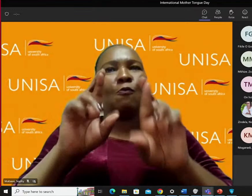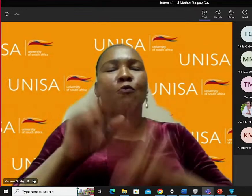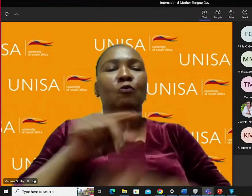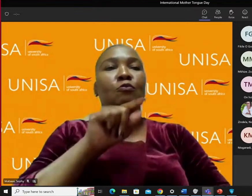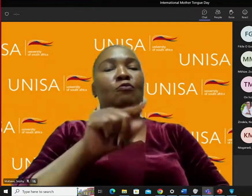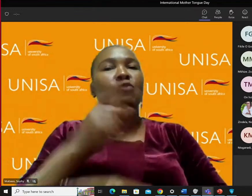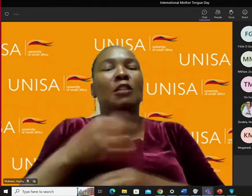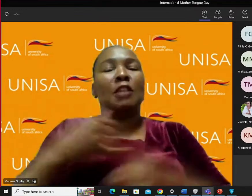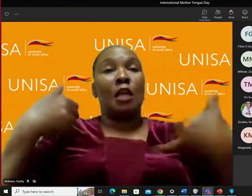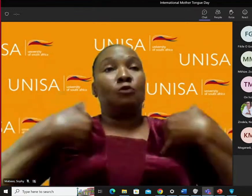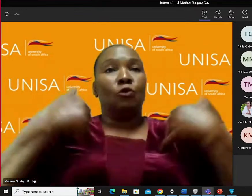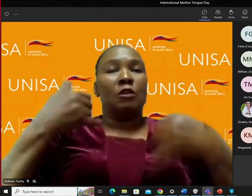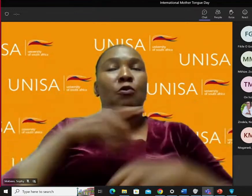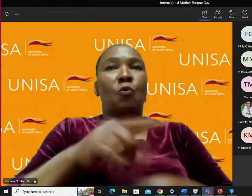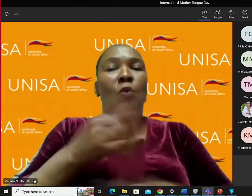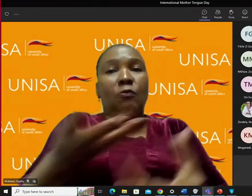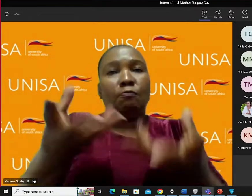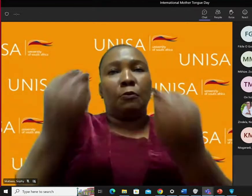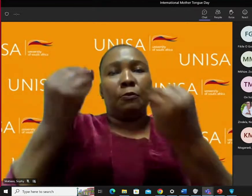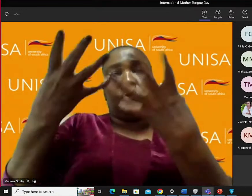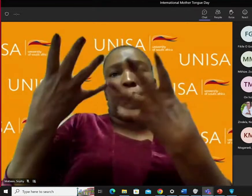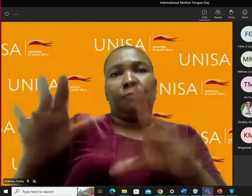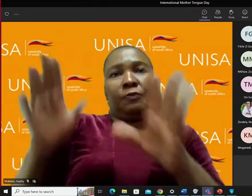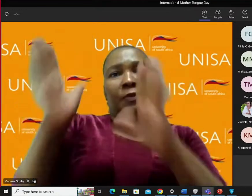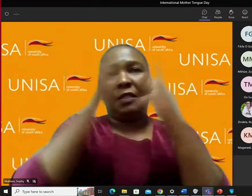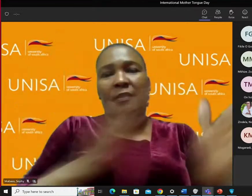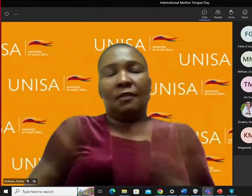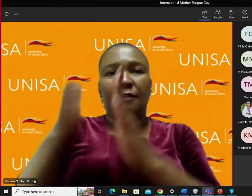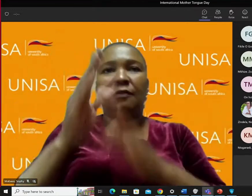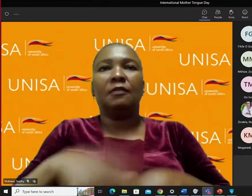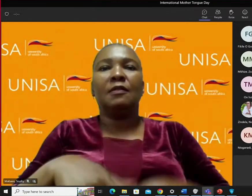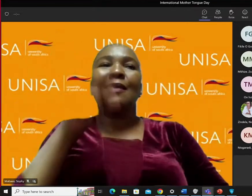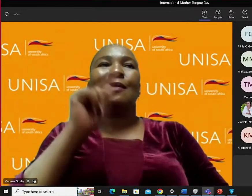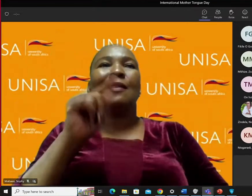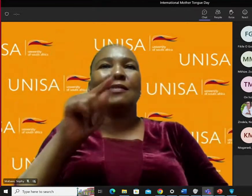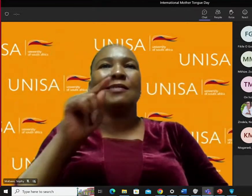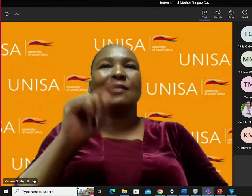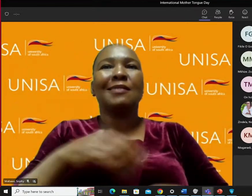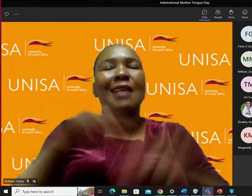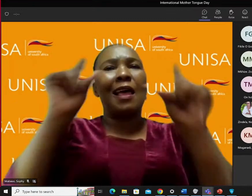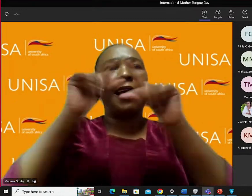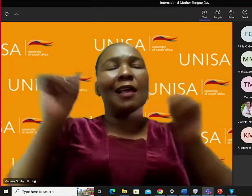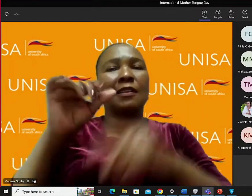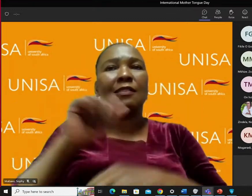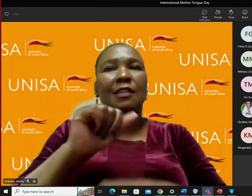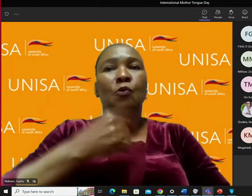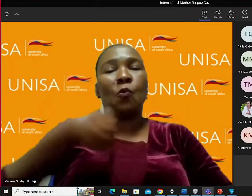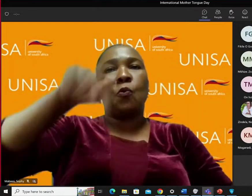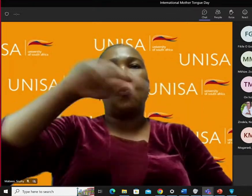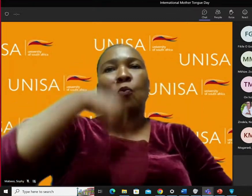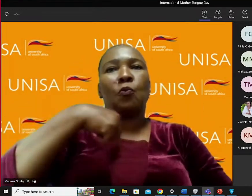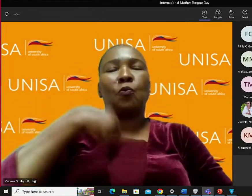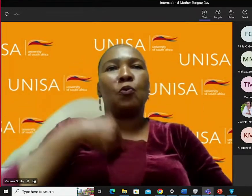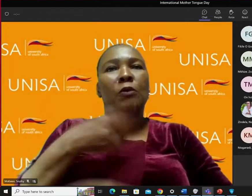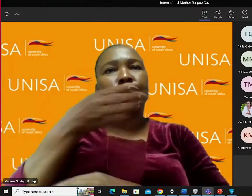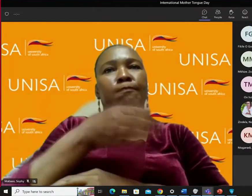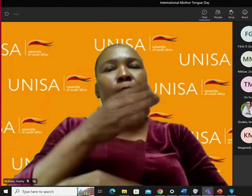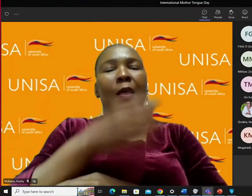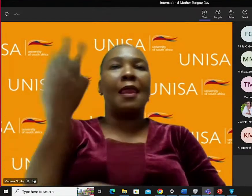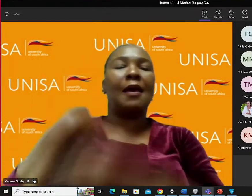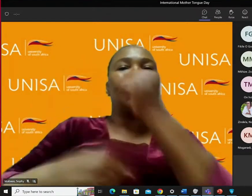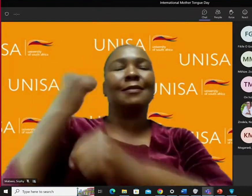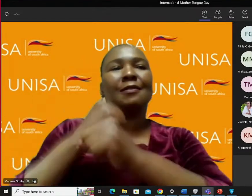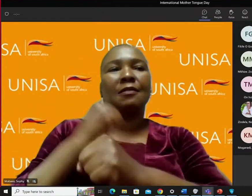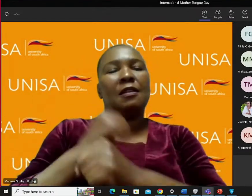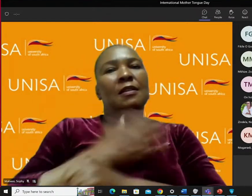enjoy those when you receive the slides. And that is the highlights that we attended to last year, and also some